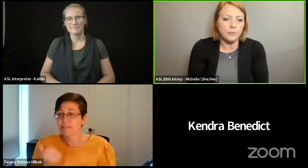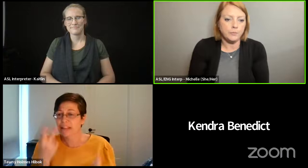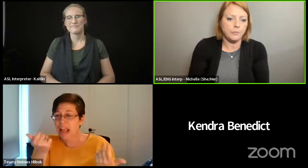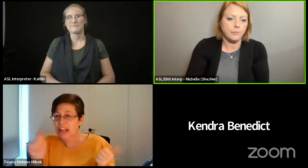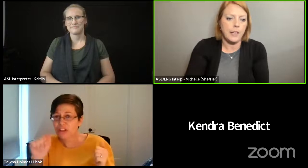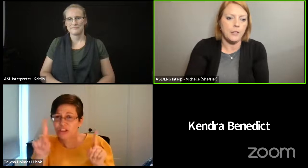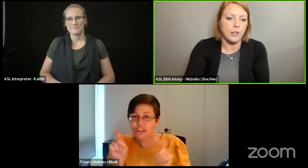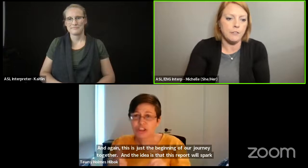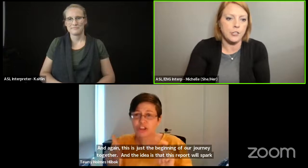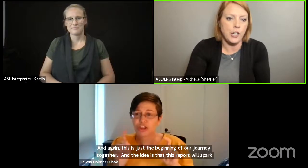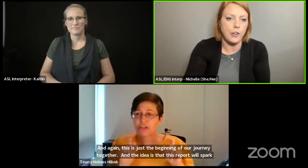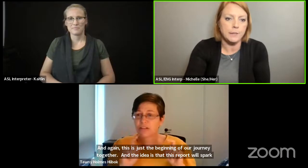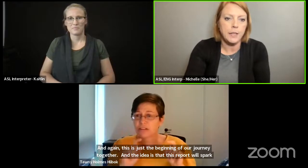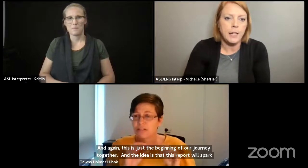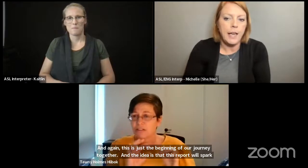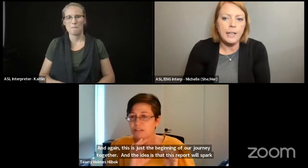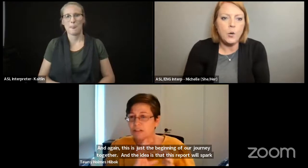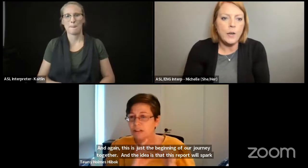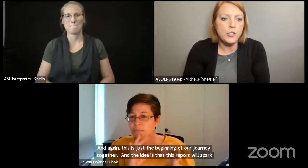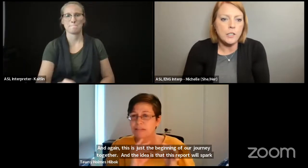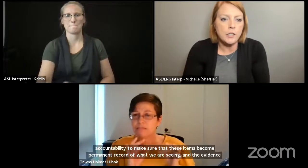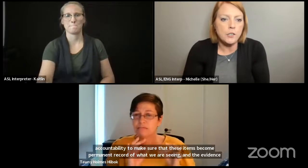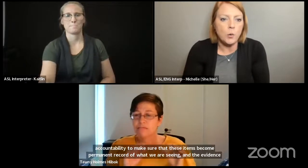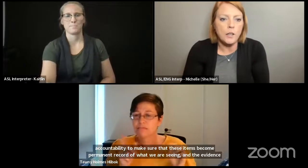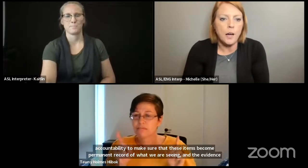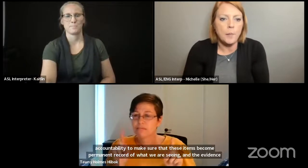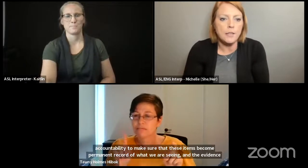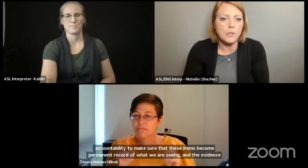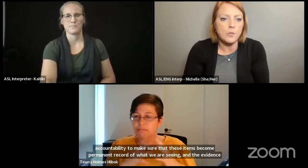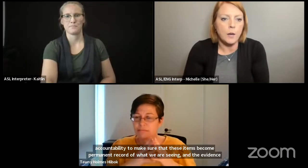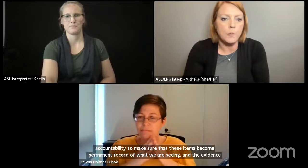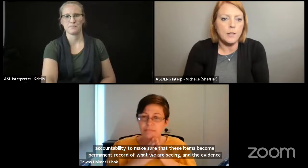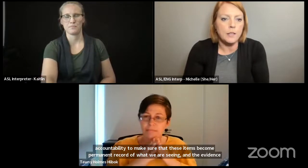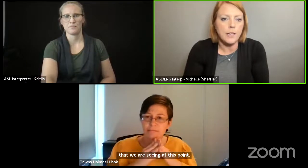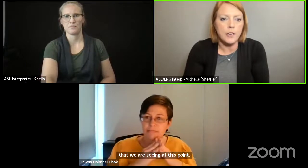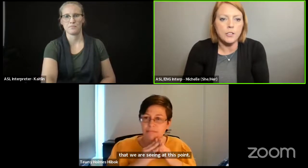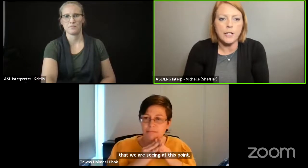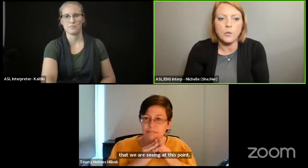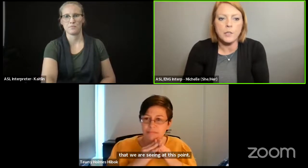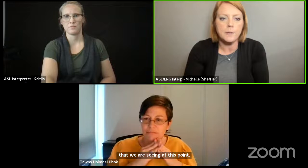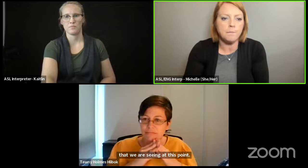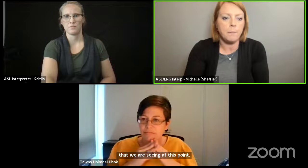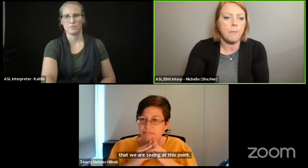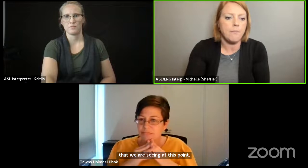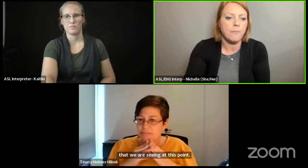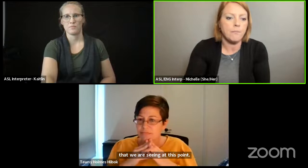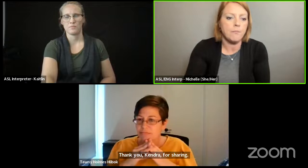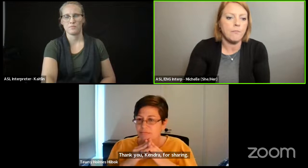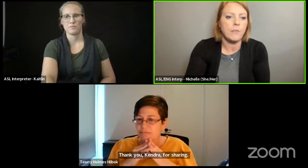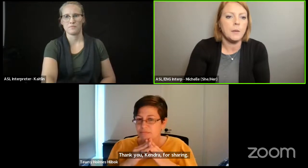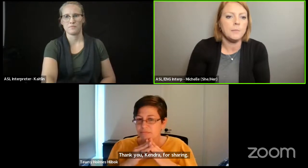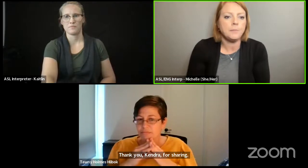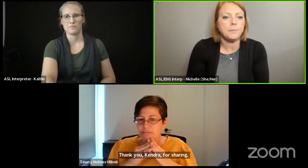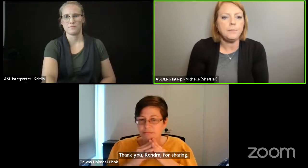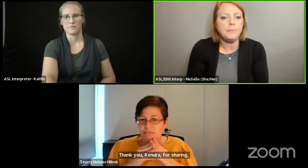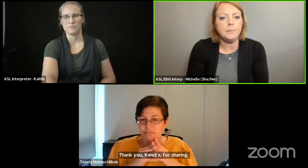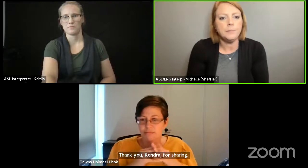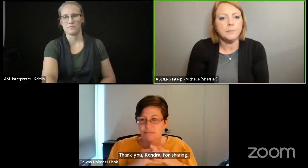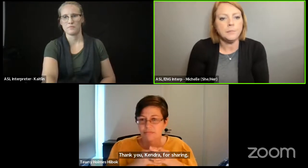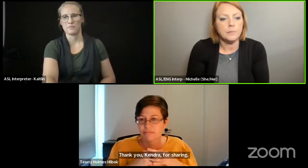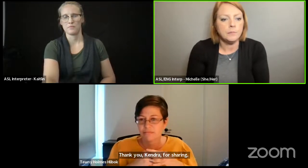Thank you, Kendra, for sharing. Any questions or comments from the entire task force?